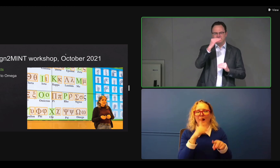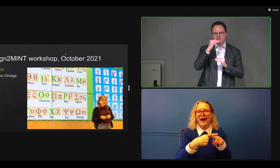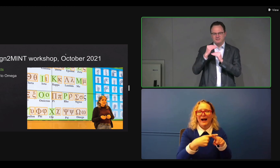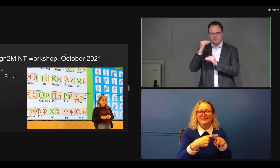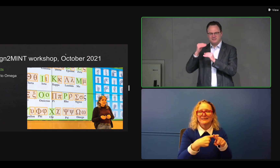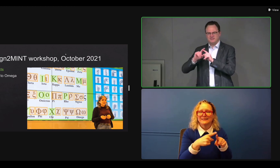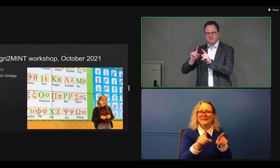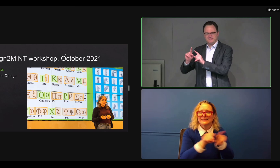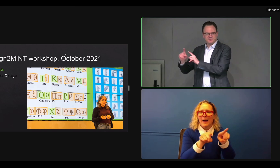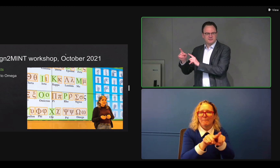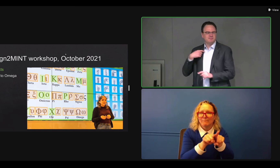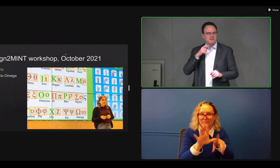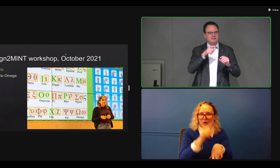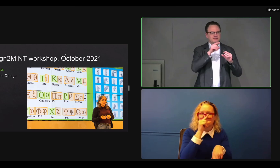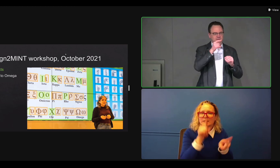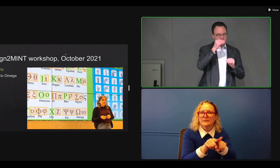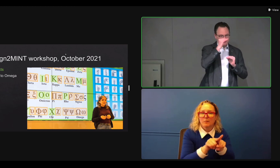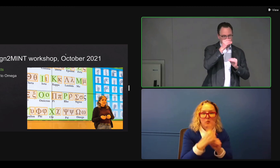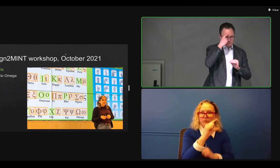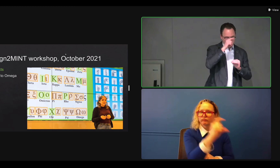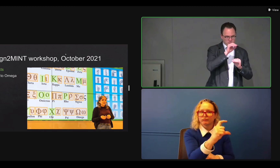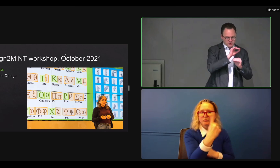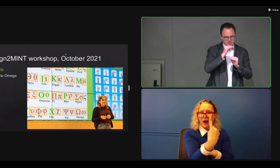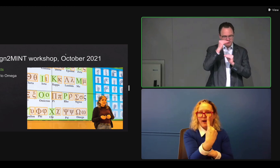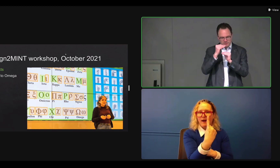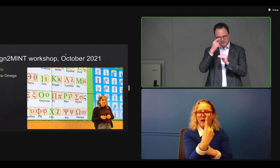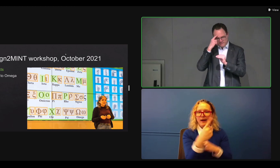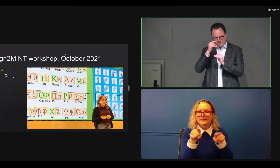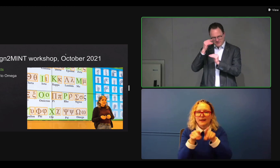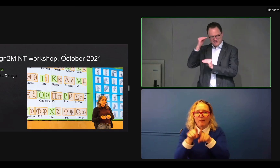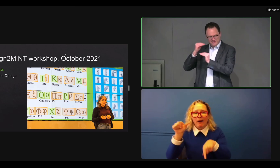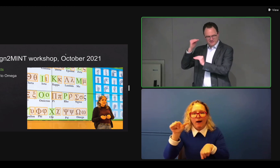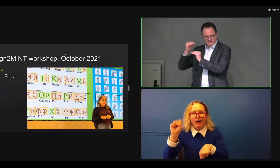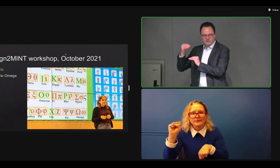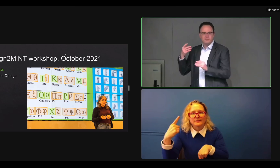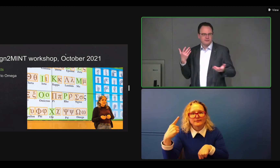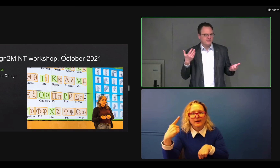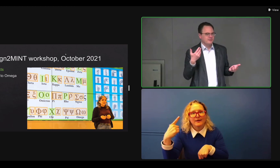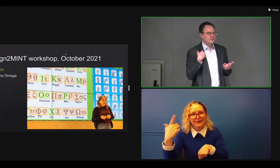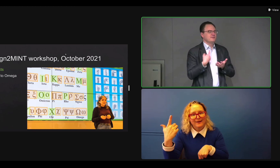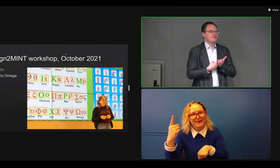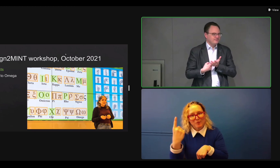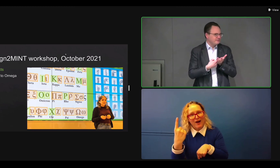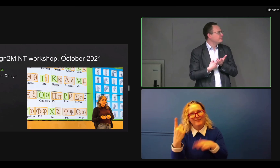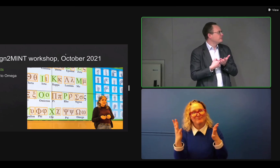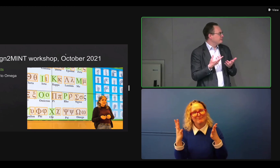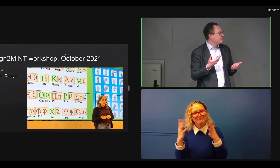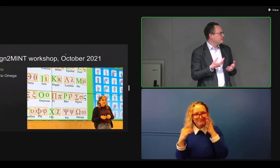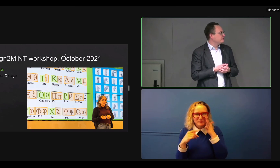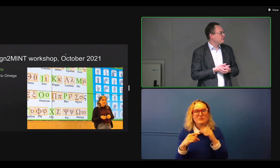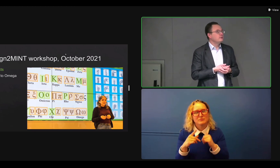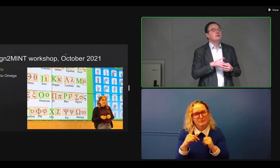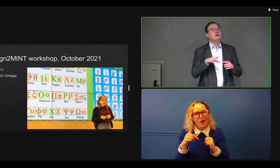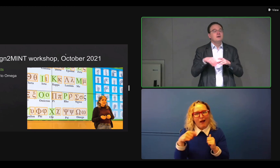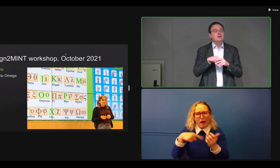thinking about the way to best represent that in German Sign Language or other sign languages to be able to represent the upper and lower case letters, as they